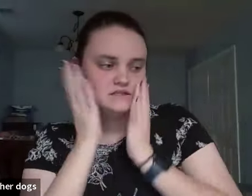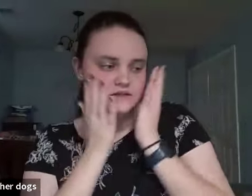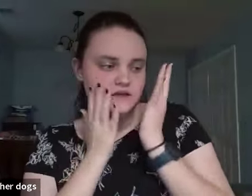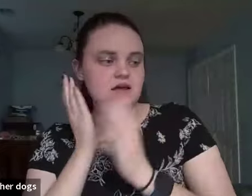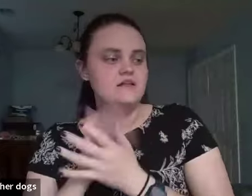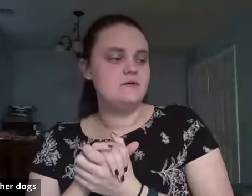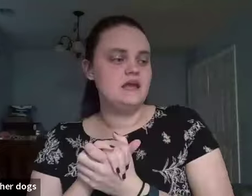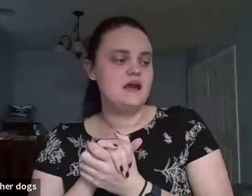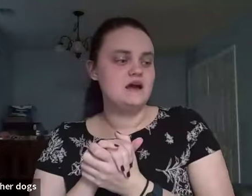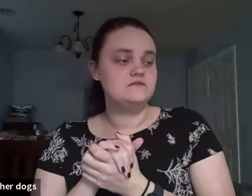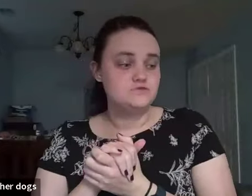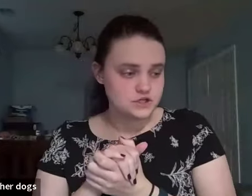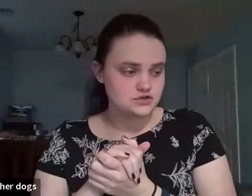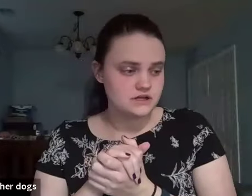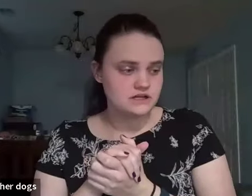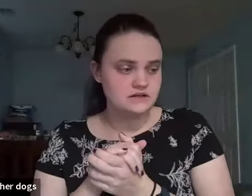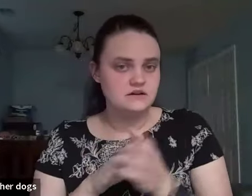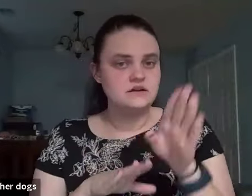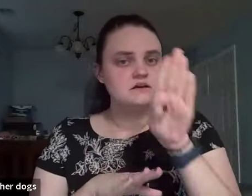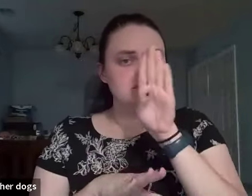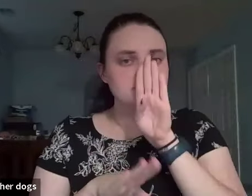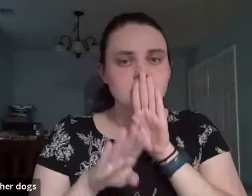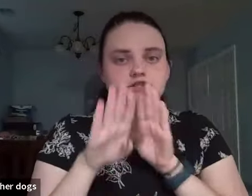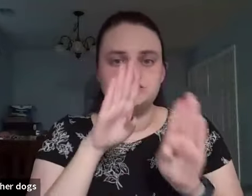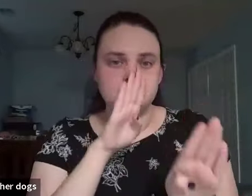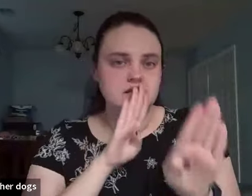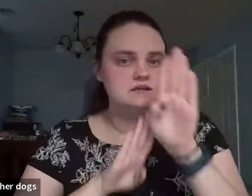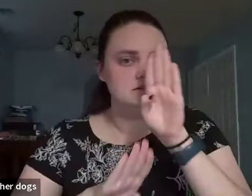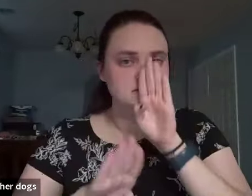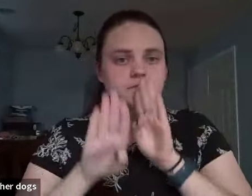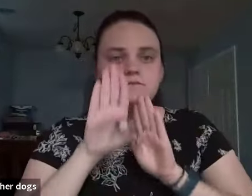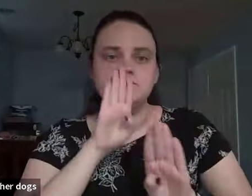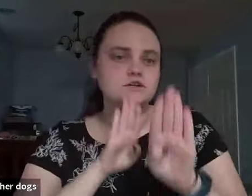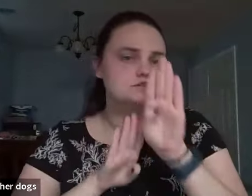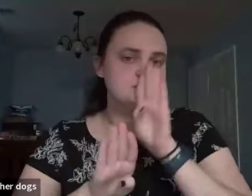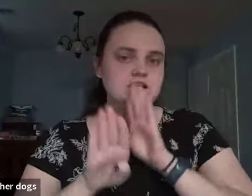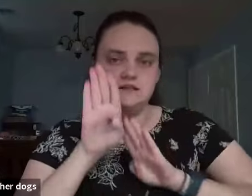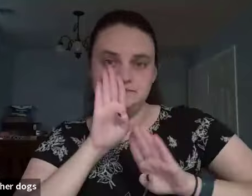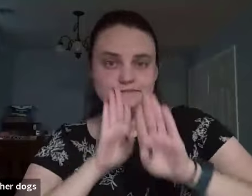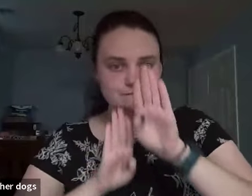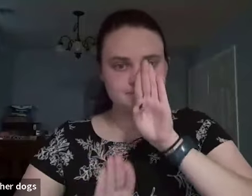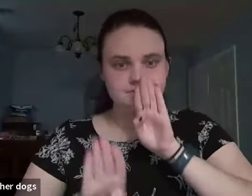Embarrassed. Then we had frustrated. Frustrated. Frustrated.